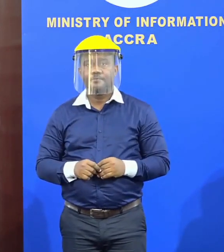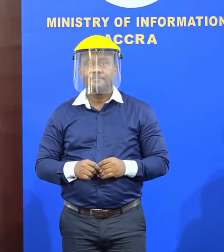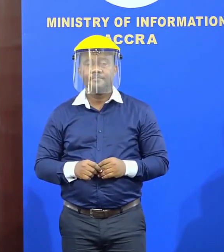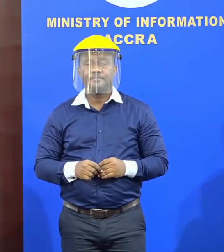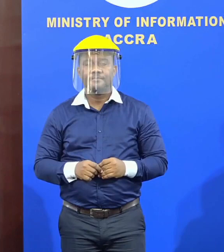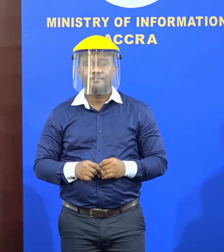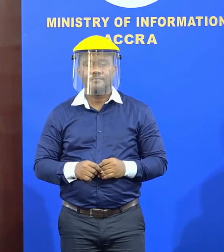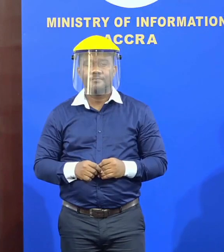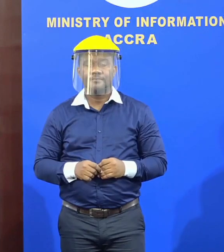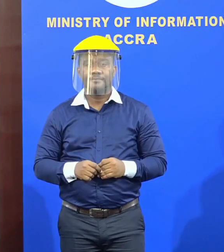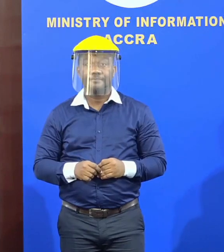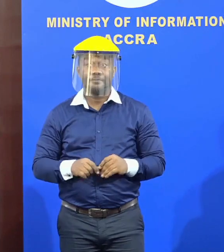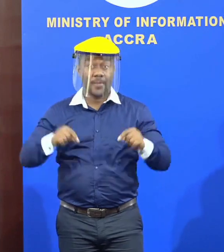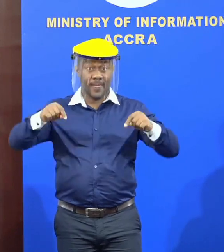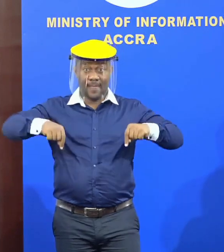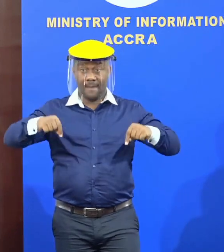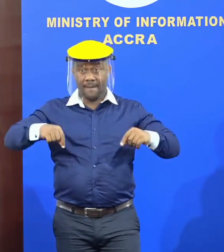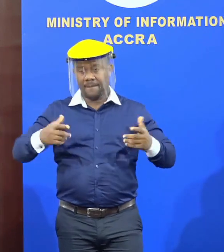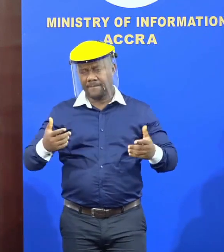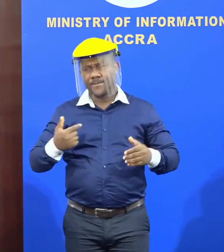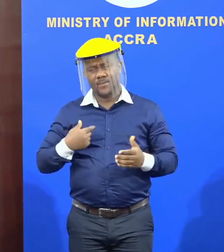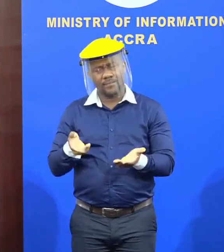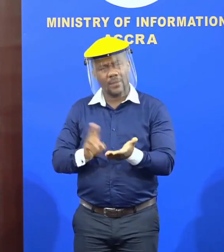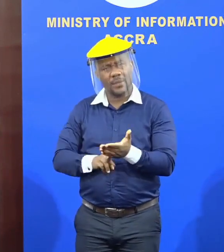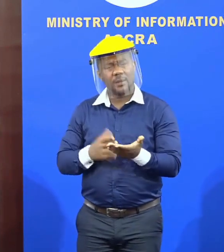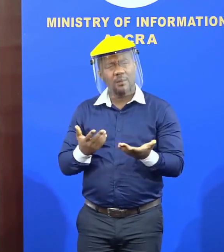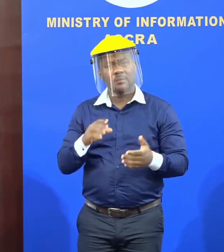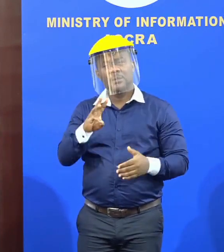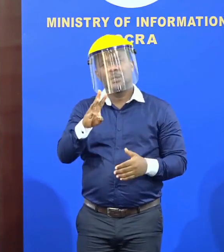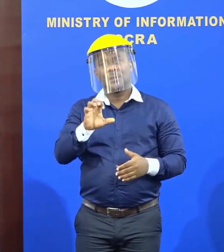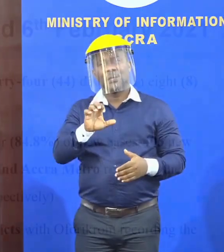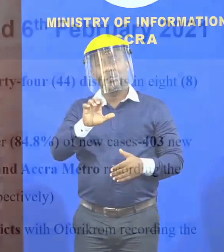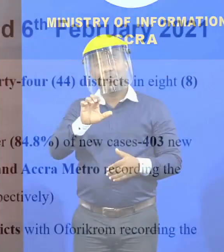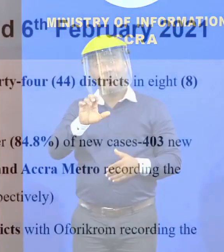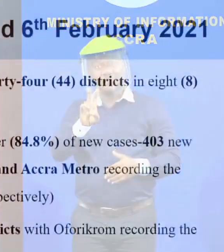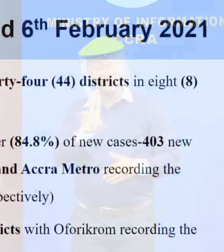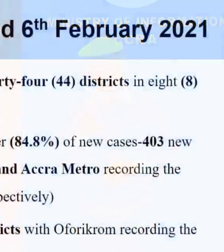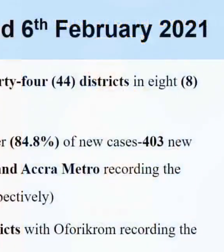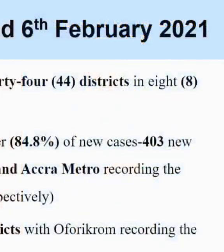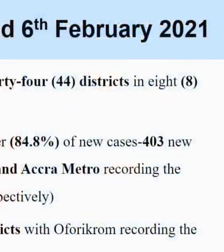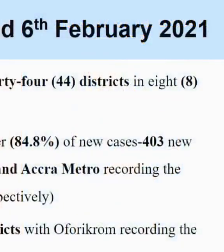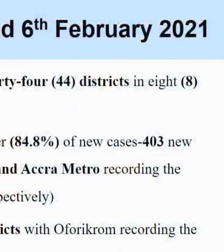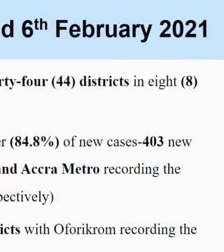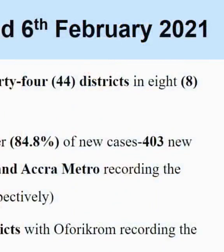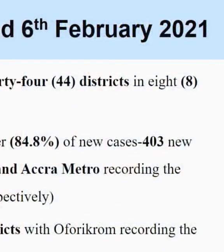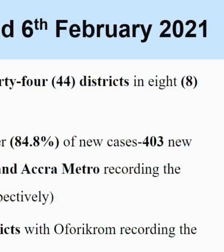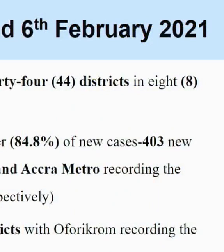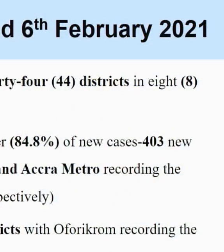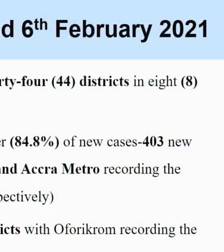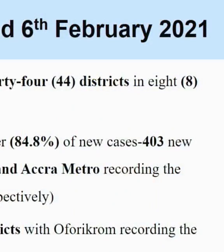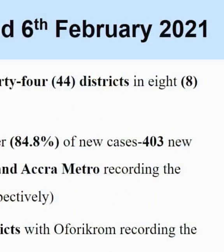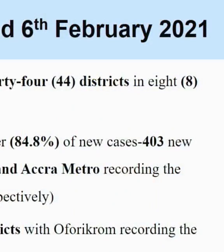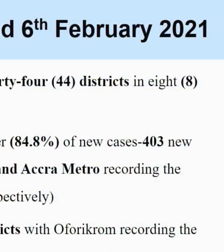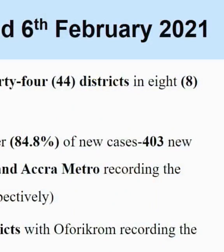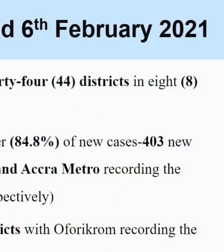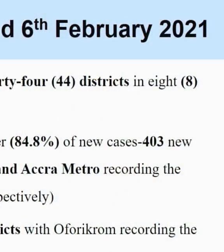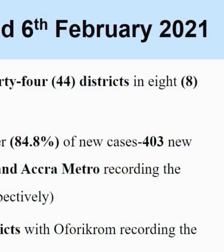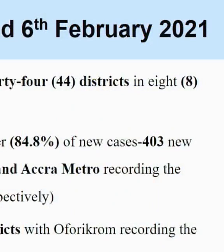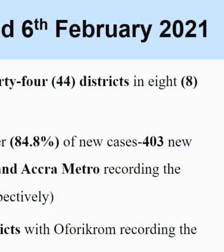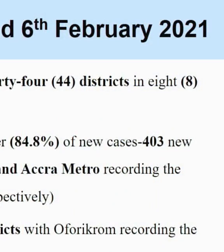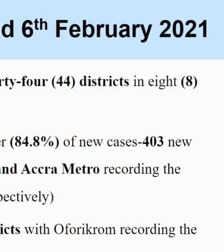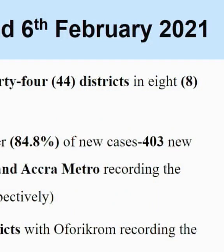So for today, we have recorded 675 cases. Probably the first below 700 in